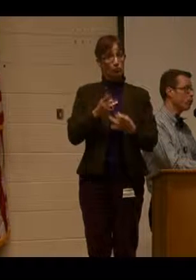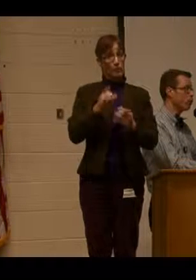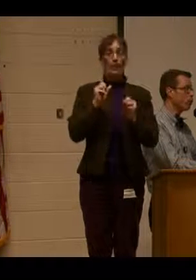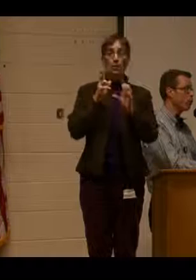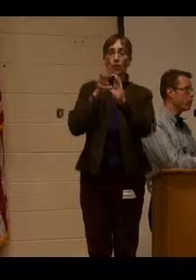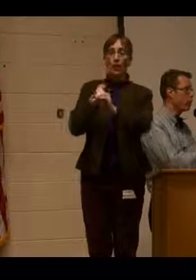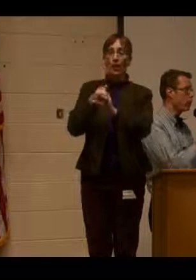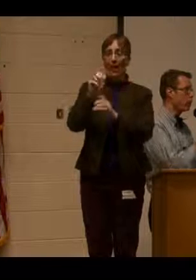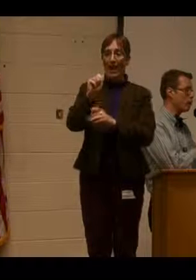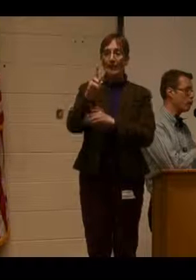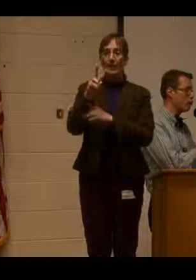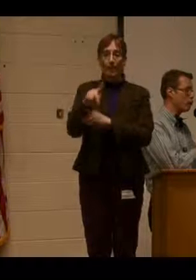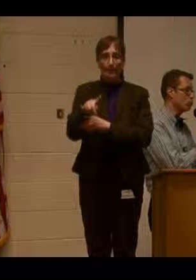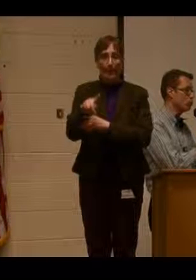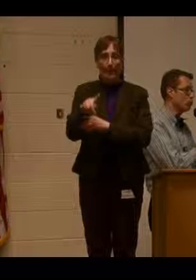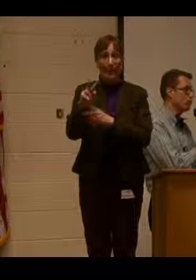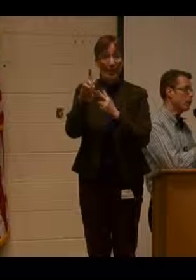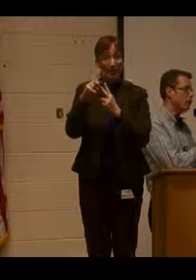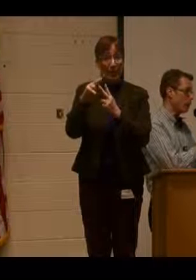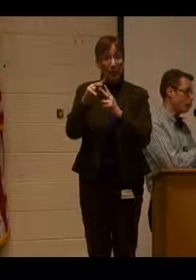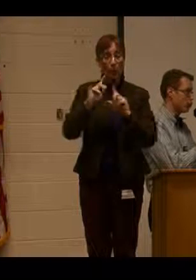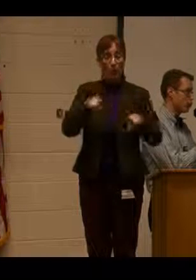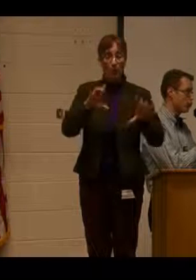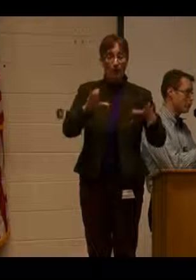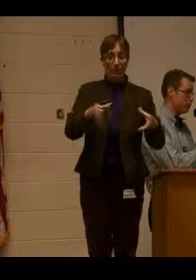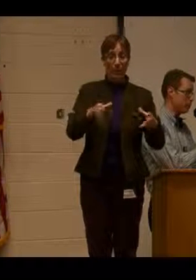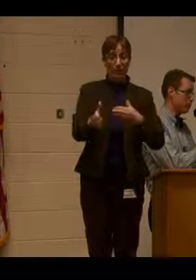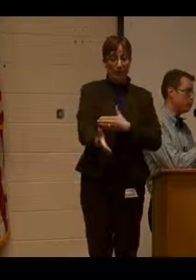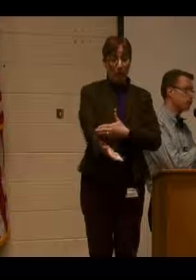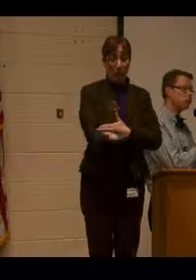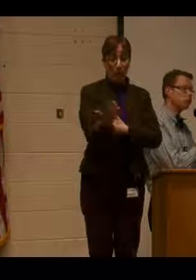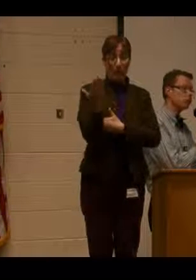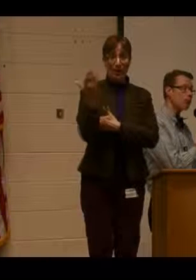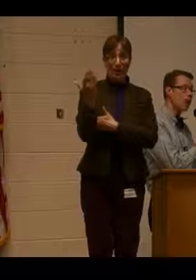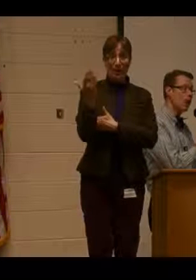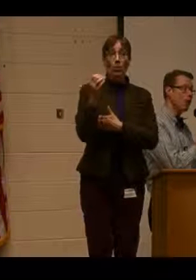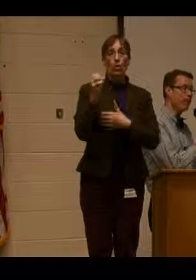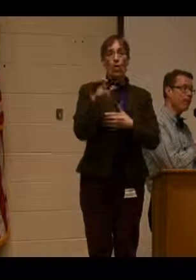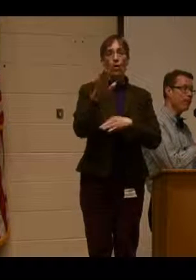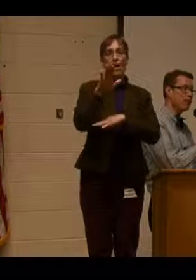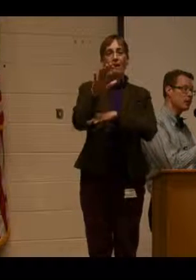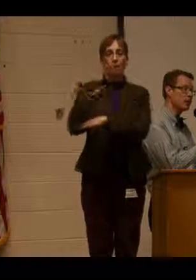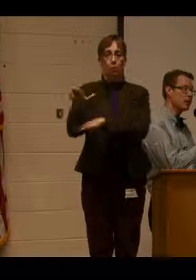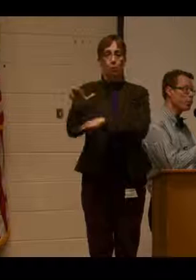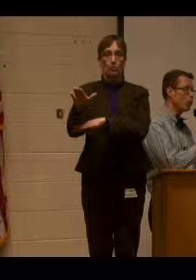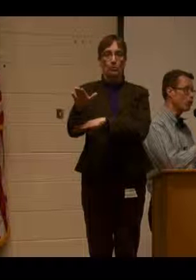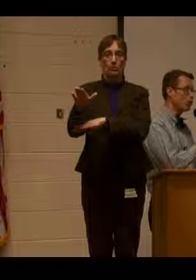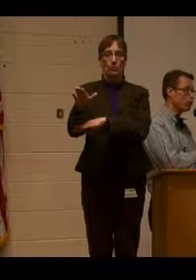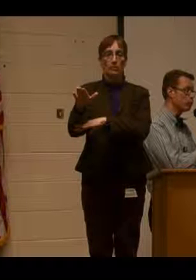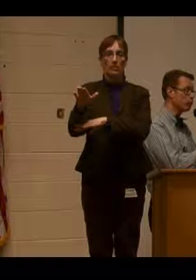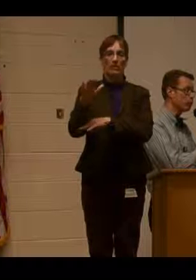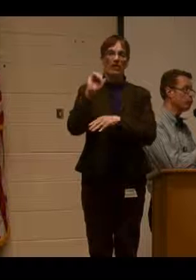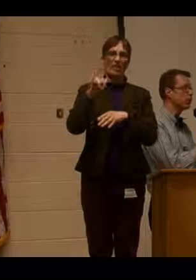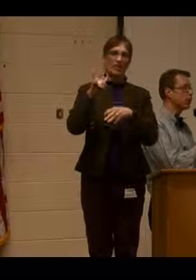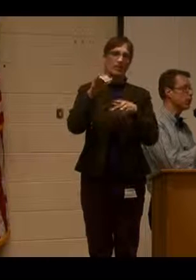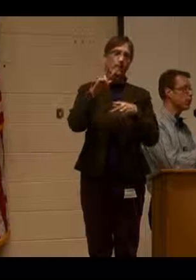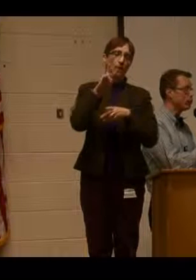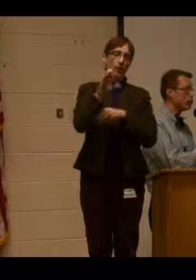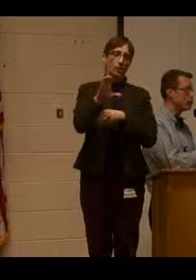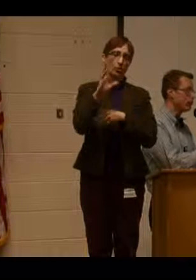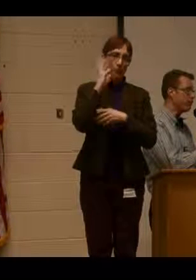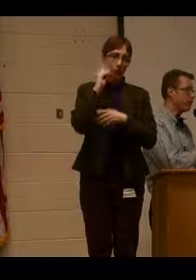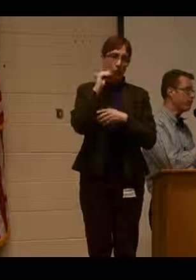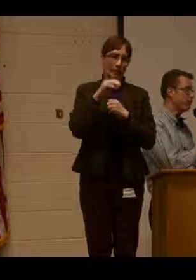all-afternoon vocational experience. At the end of either 1 year or 2 years, they earn a certificate in that